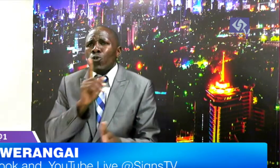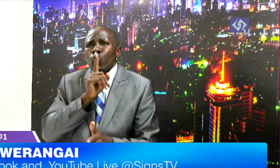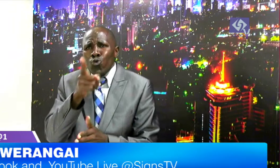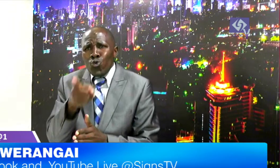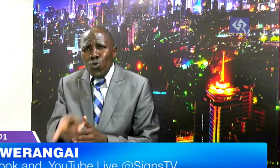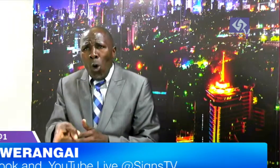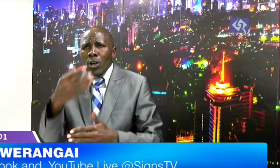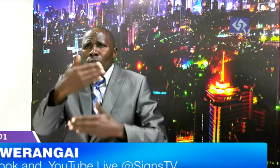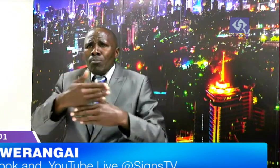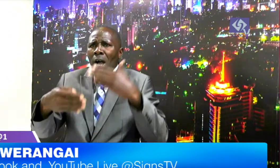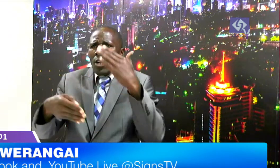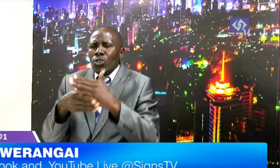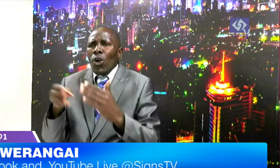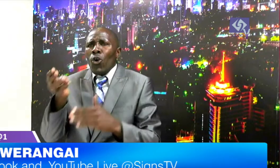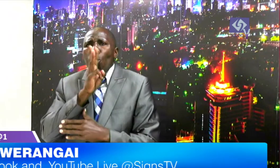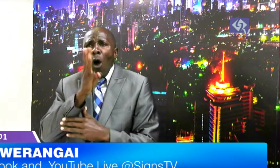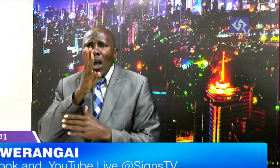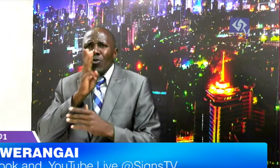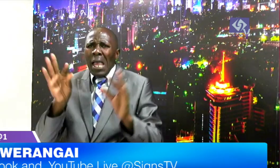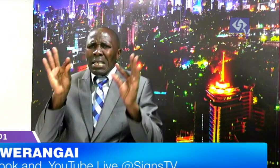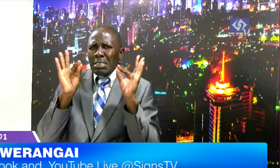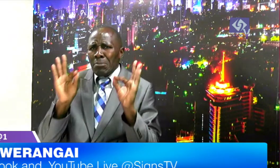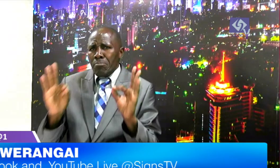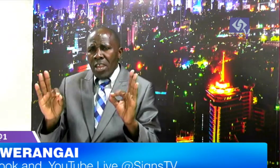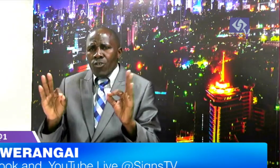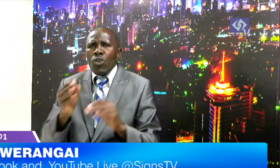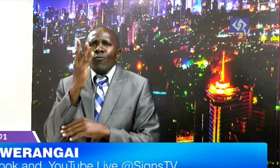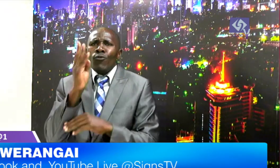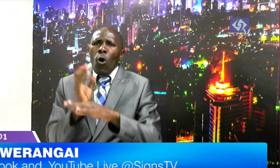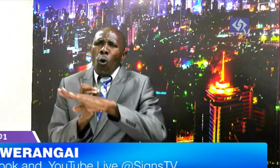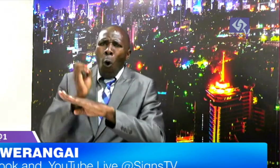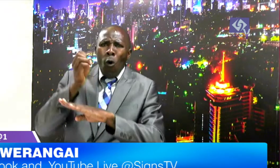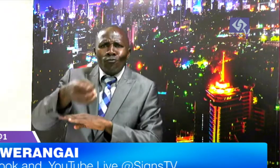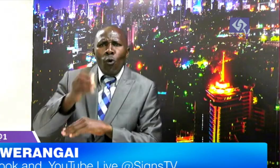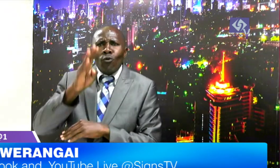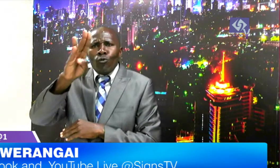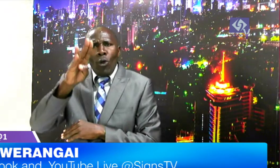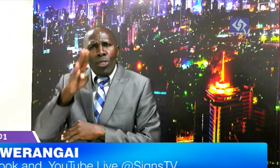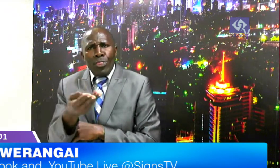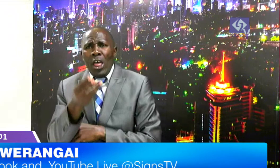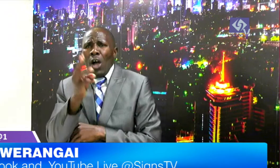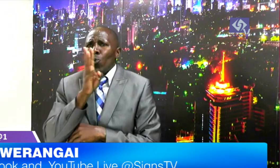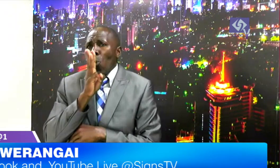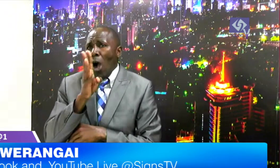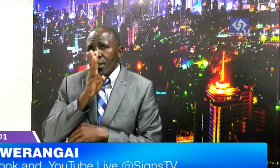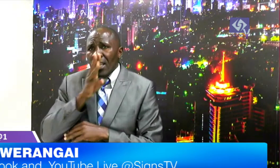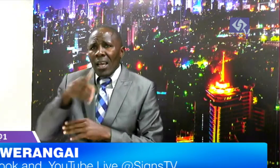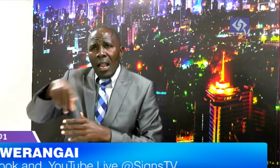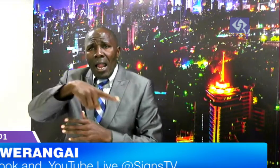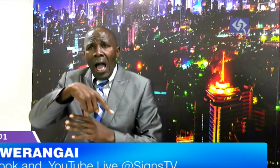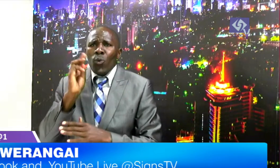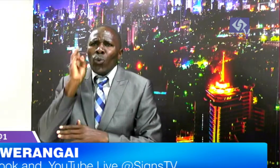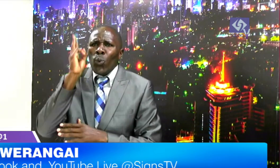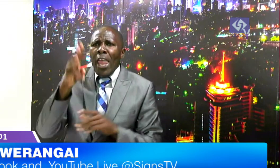dams, part of a comprehensive plan to ensure a consistent water supply.